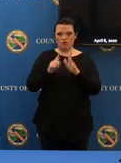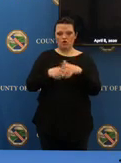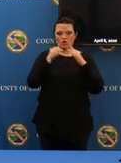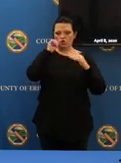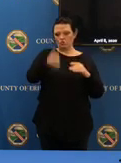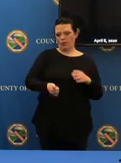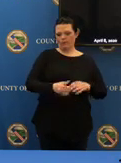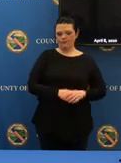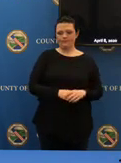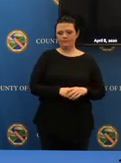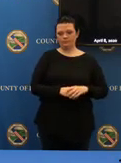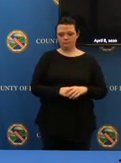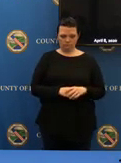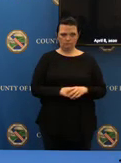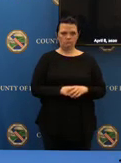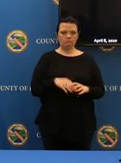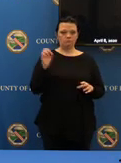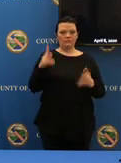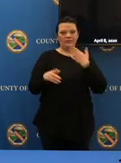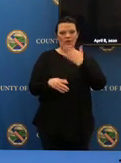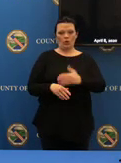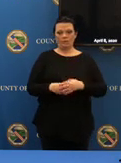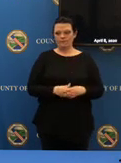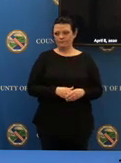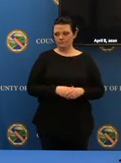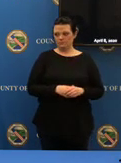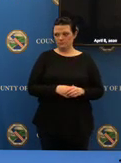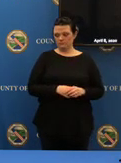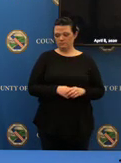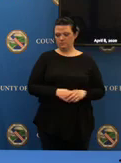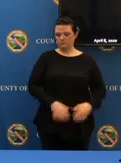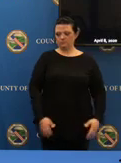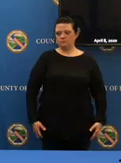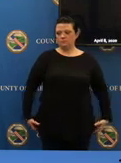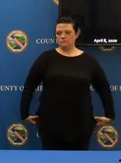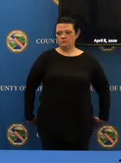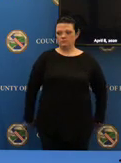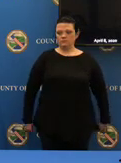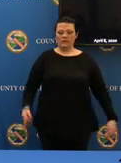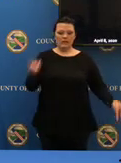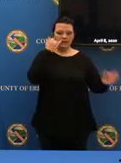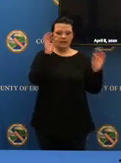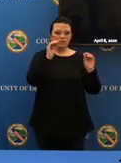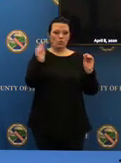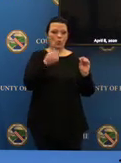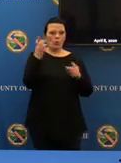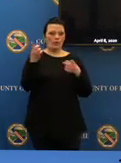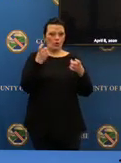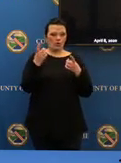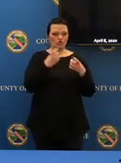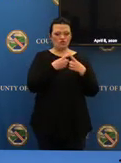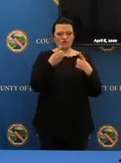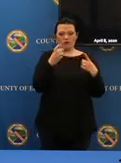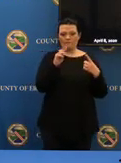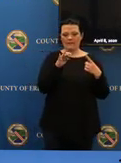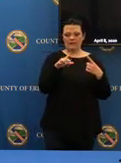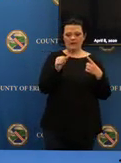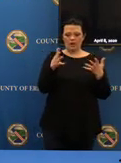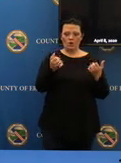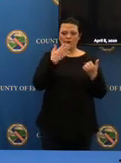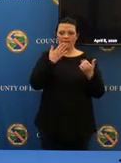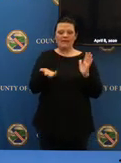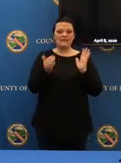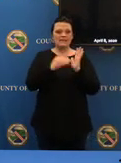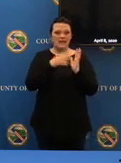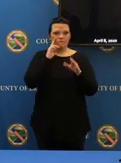tomorrow. Okay, thank you. Okay, man. If there's no other questions from the media, I want to thank them once